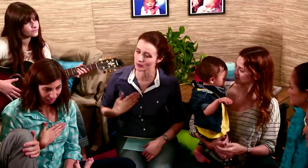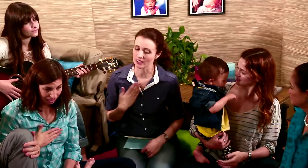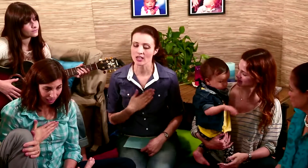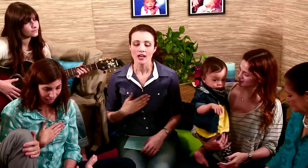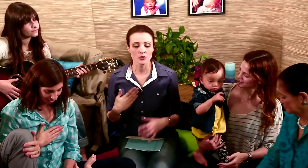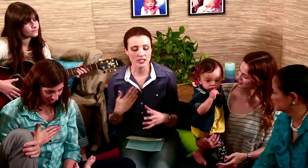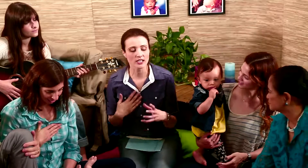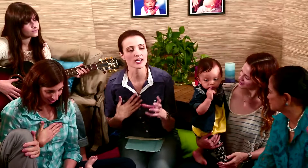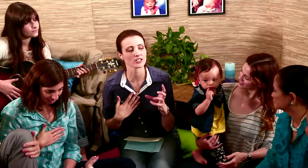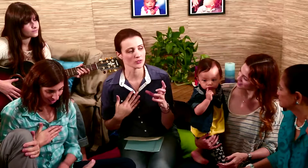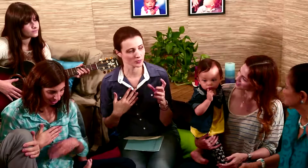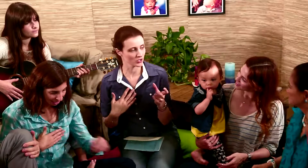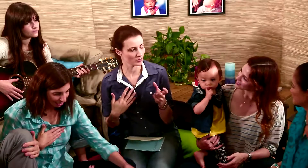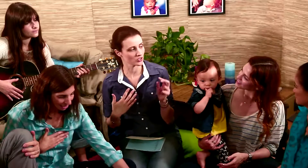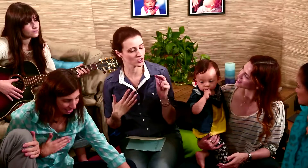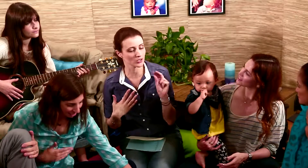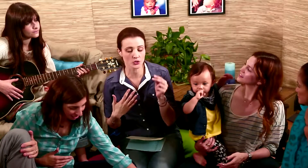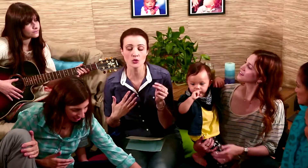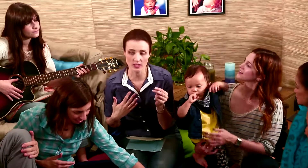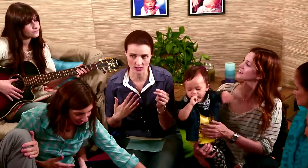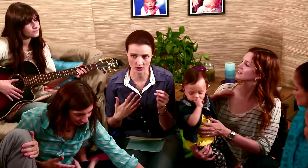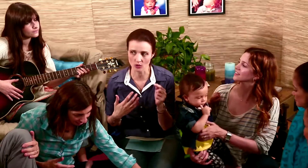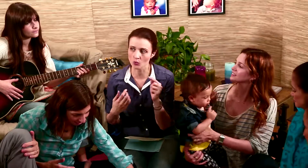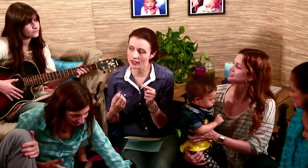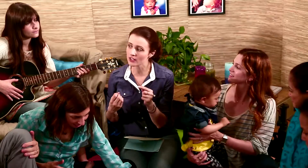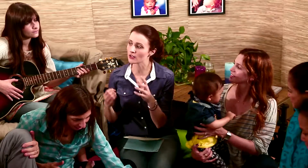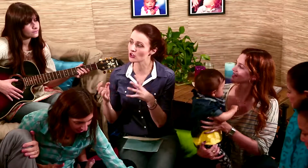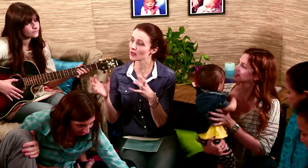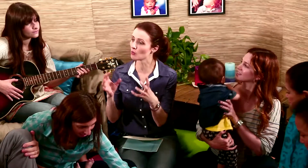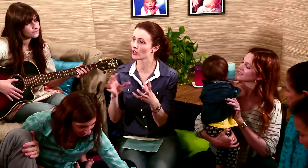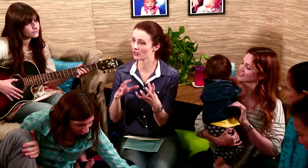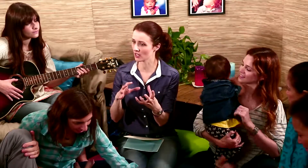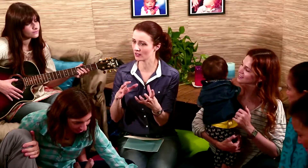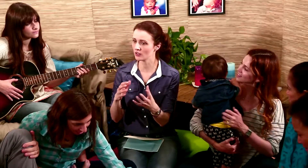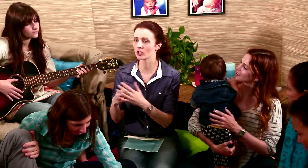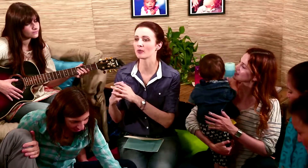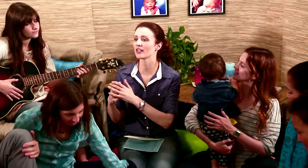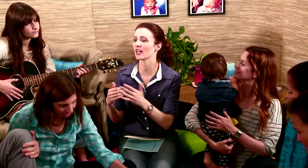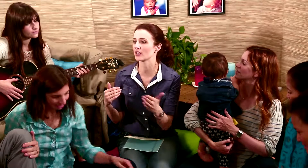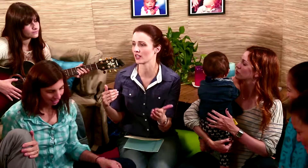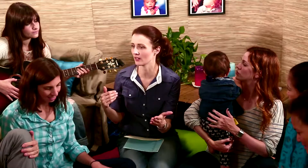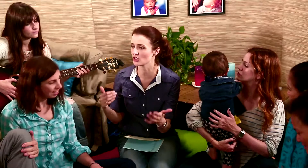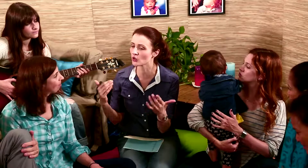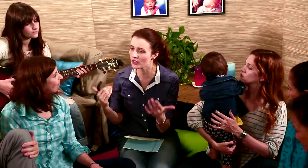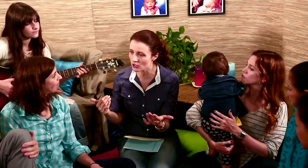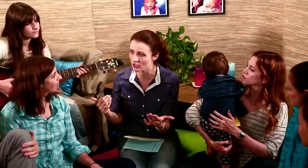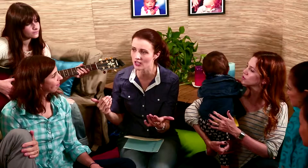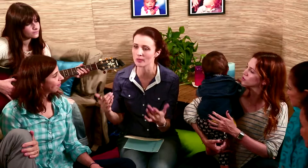please. The reason I like the sign for please so much, it's for 2 reasons actually. One is that just like more and all done, you can apply it to everything. It's a great starter sign because